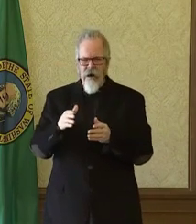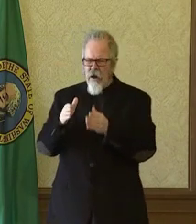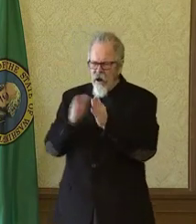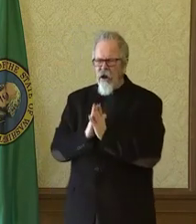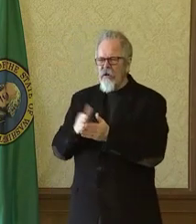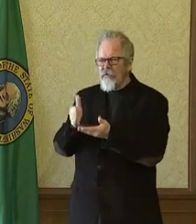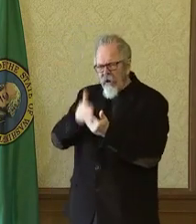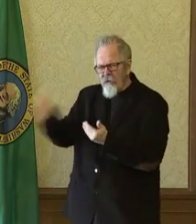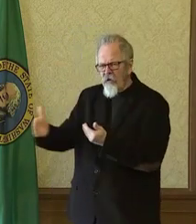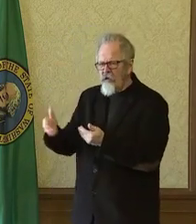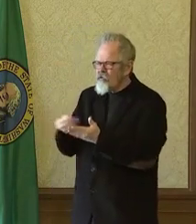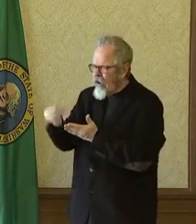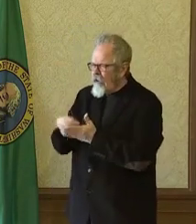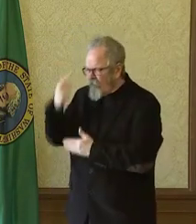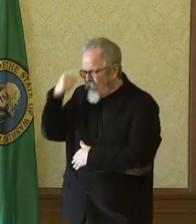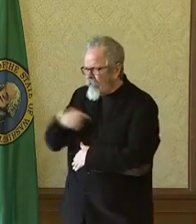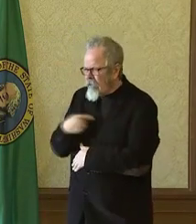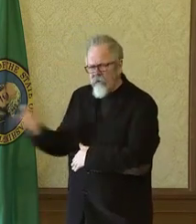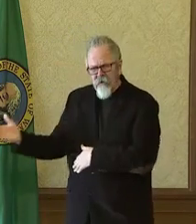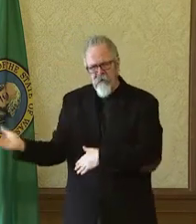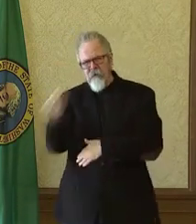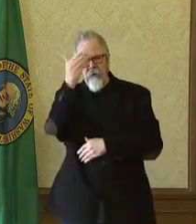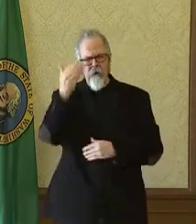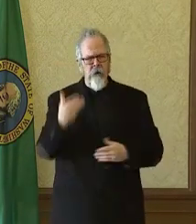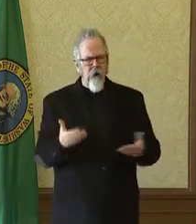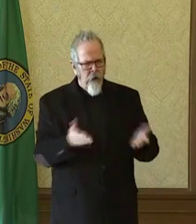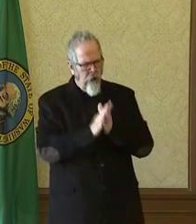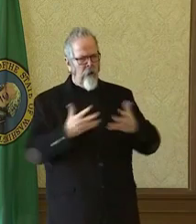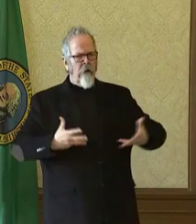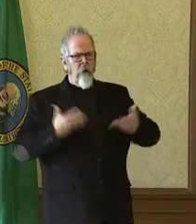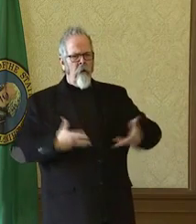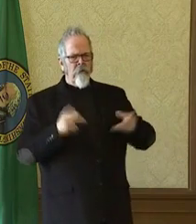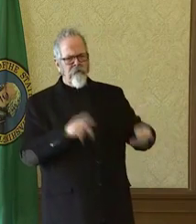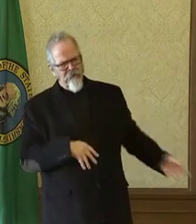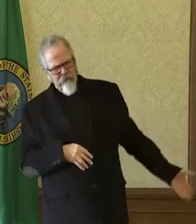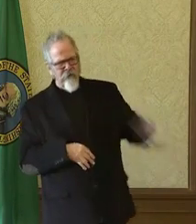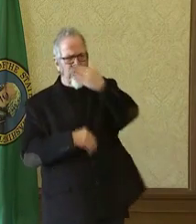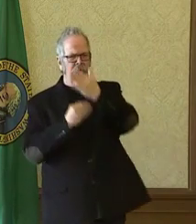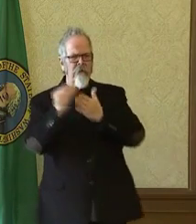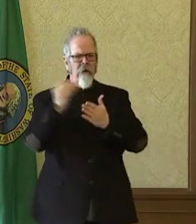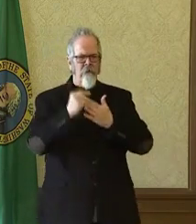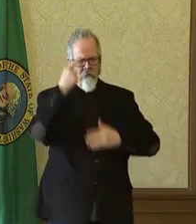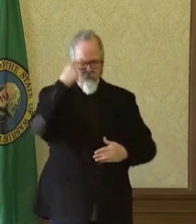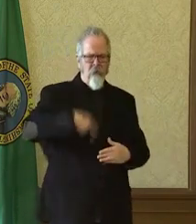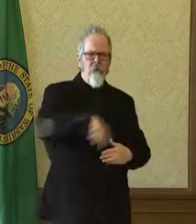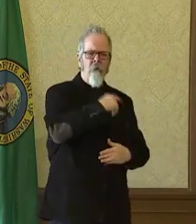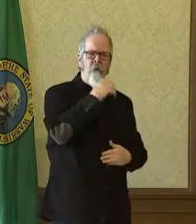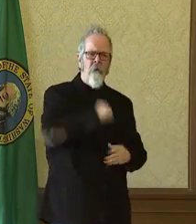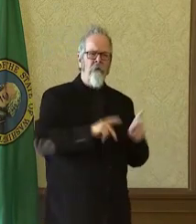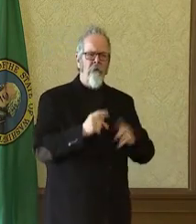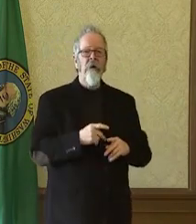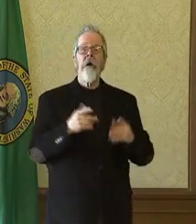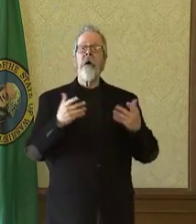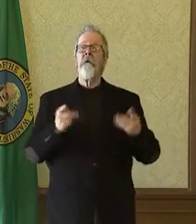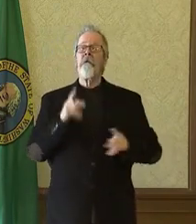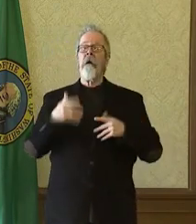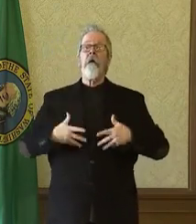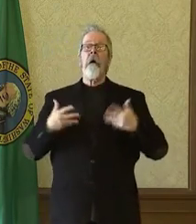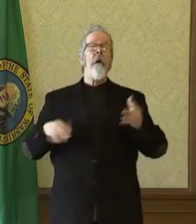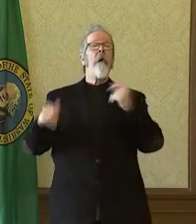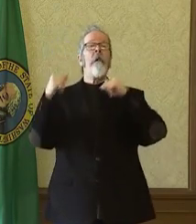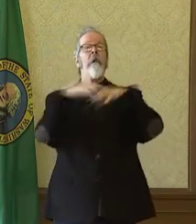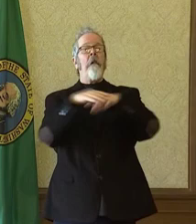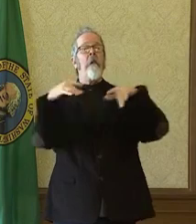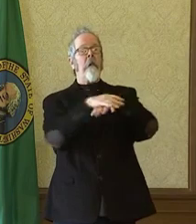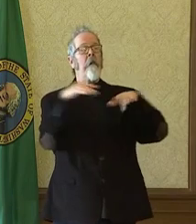if we can keep our young people from congregating in beaches and parks. All of those things need to continue if we're